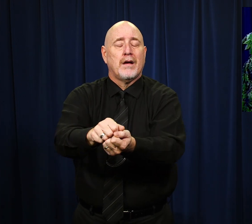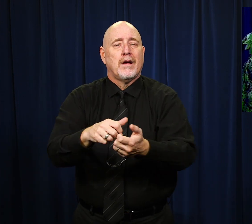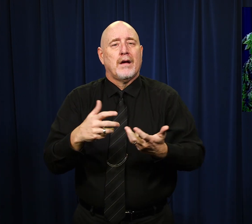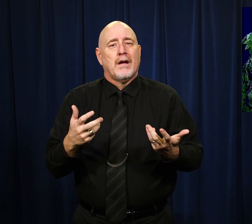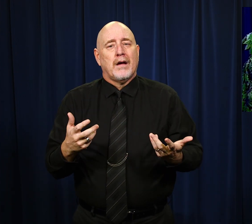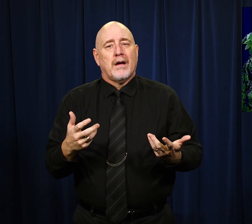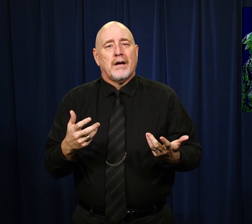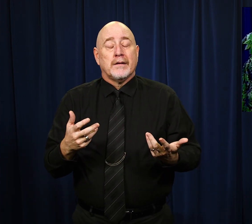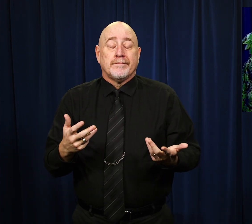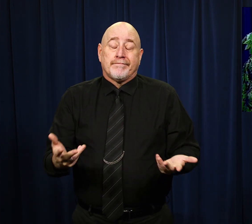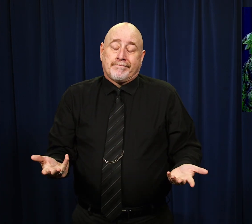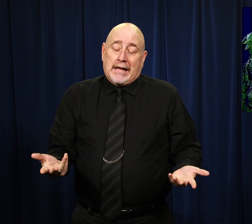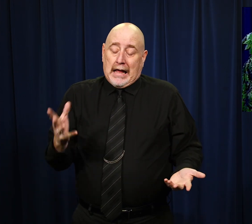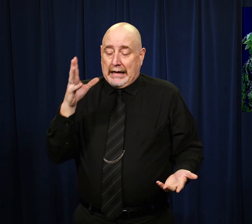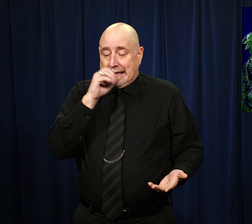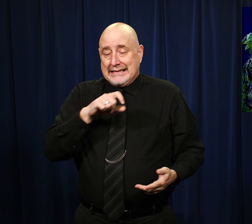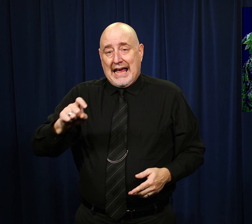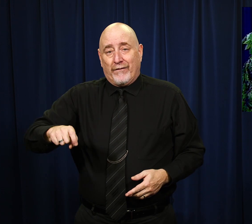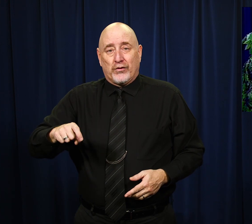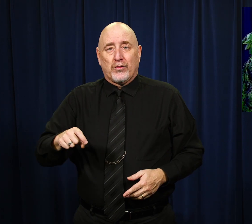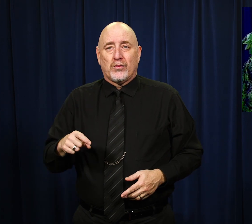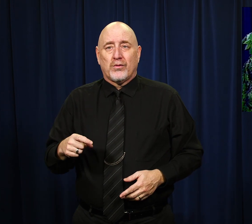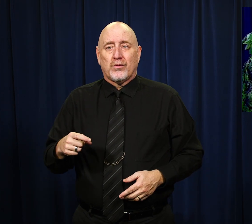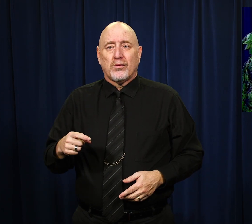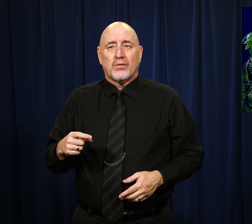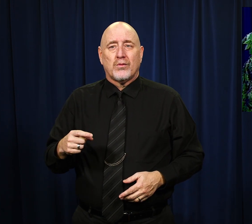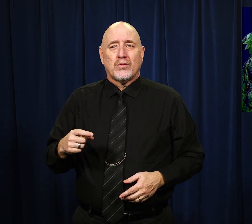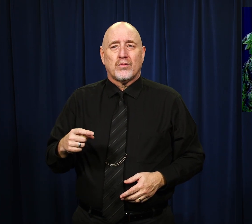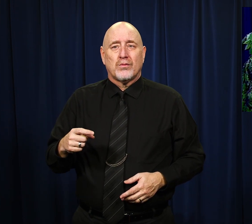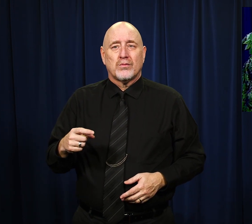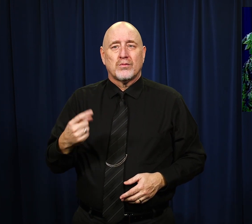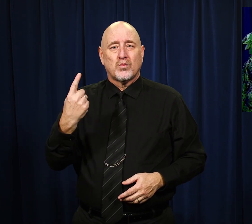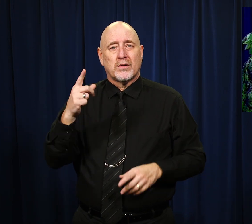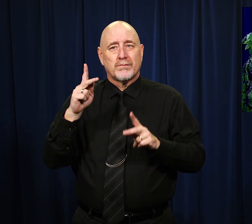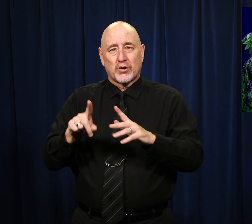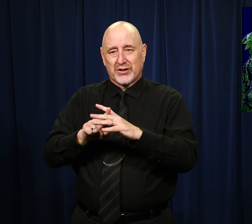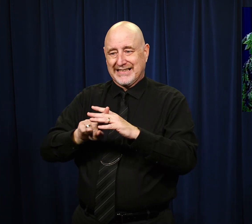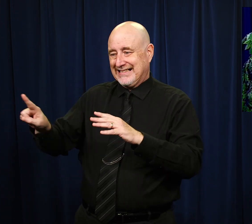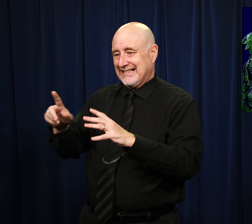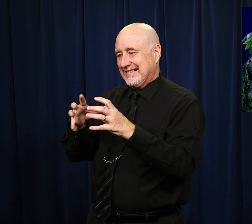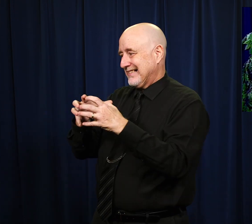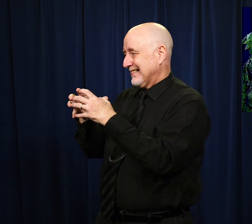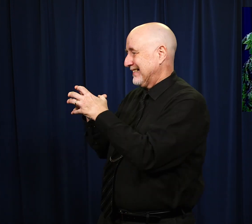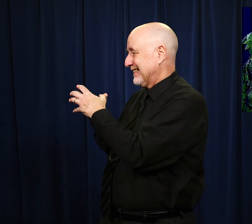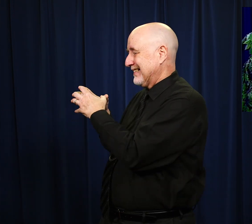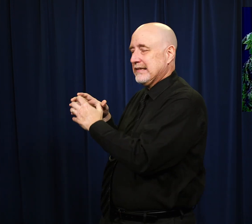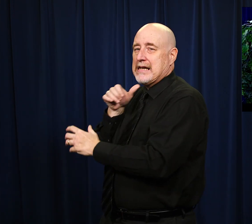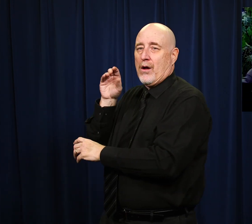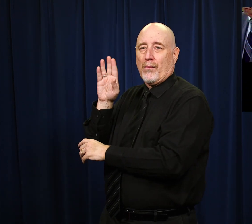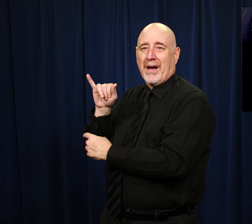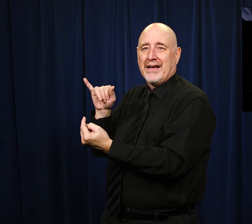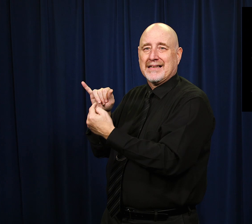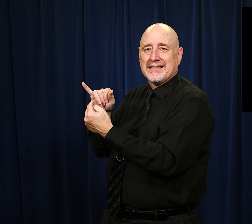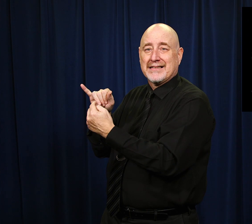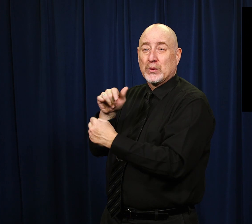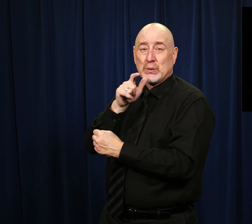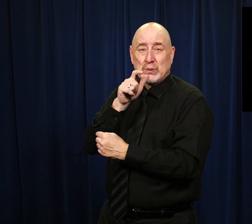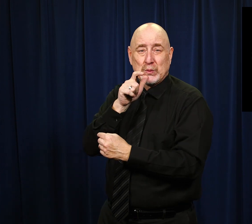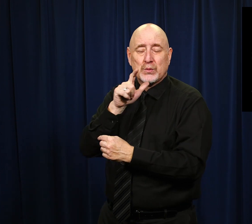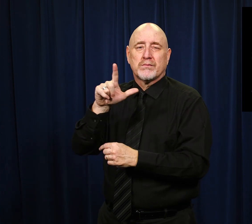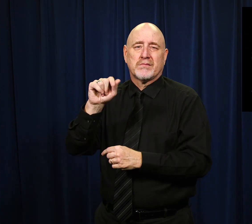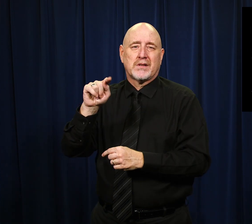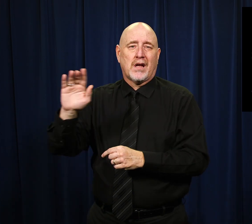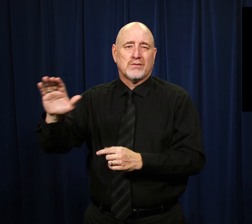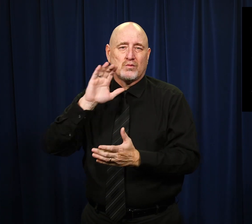Well, I guess it had to come to this. One of those parties escaping has to have disobedience. And we're talking, of course,